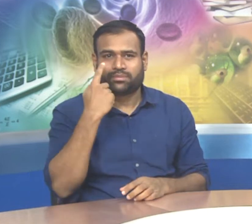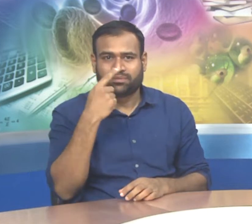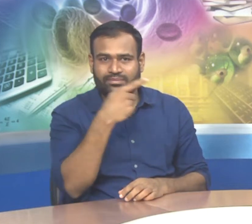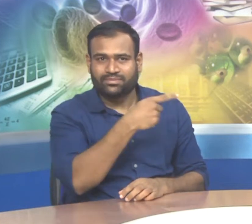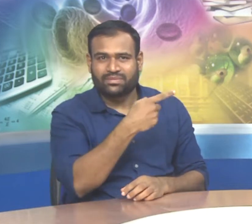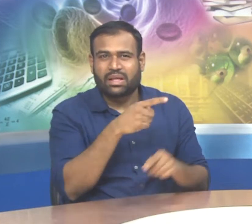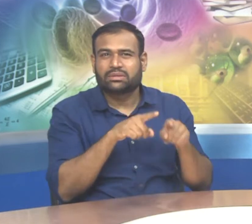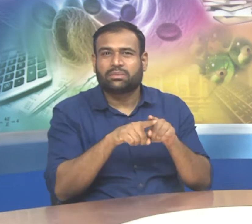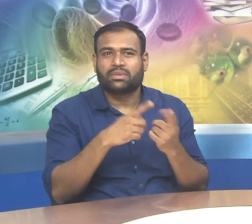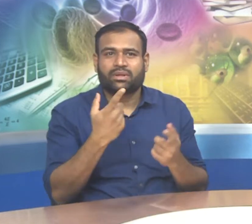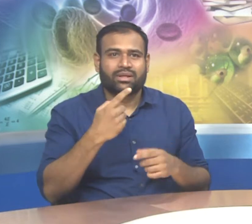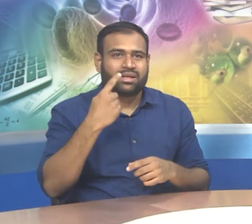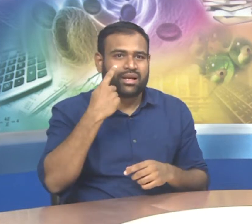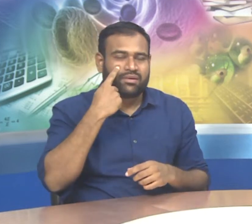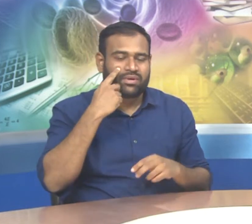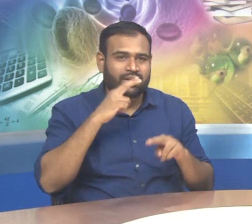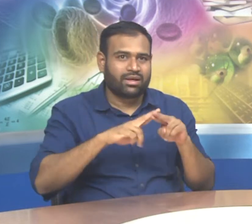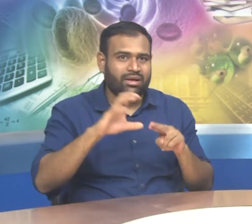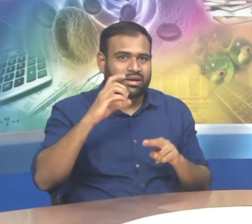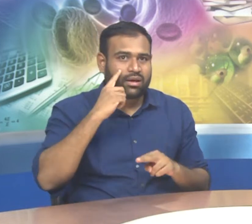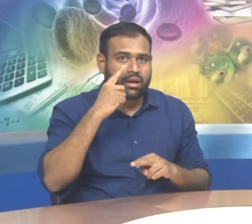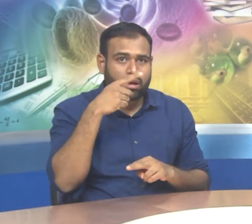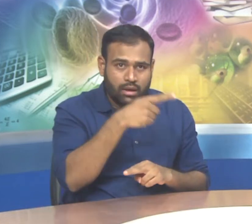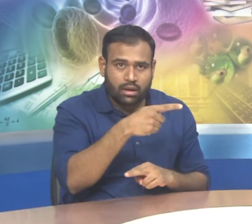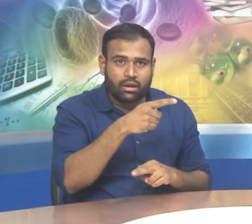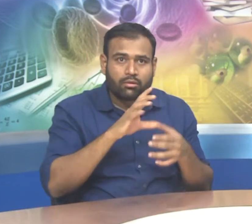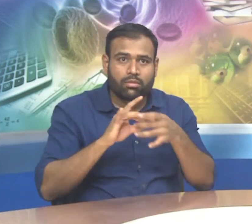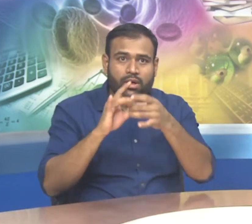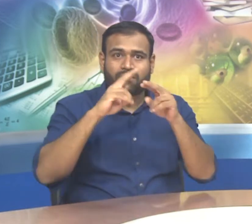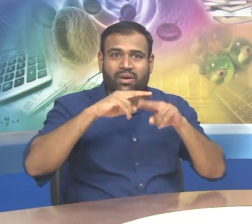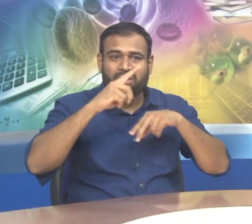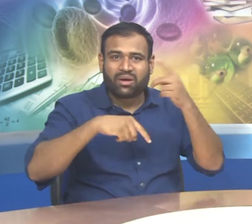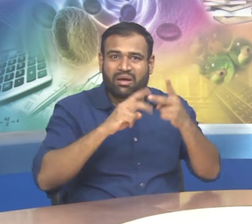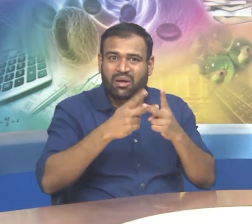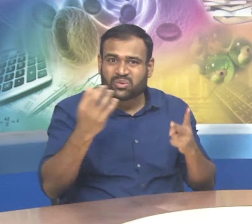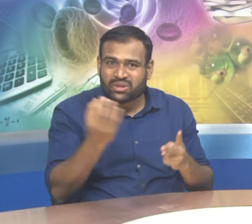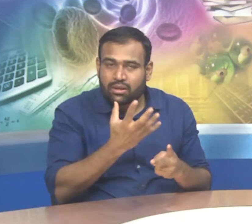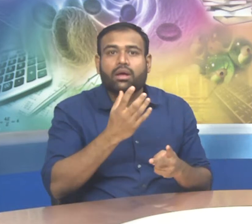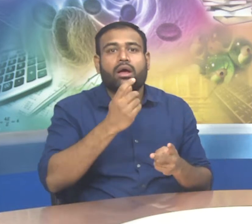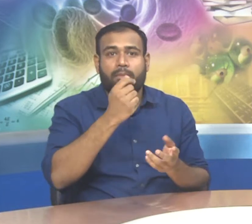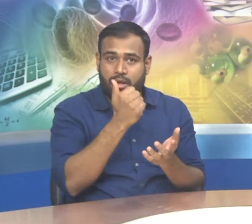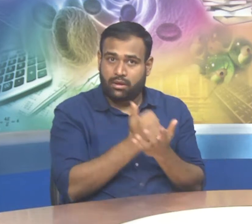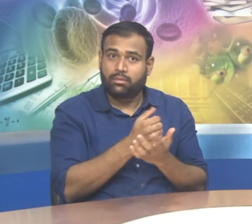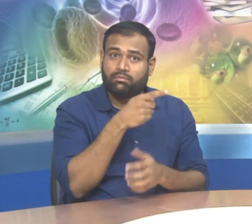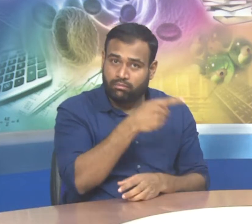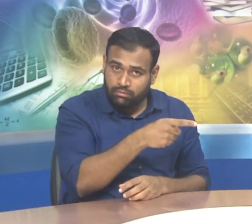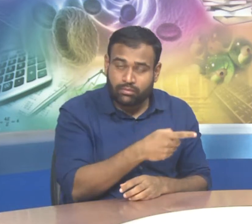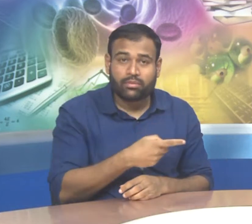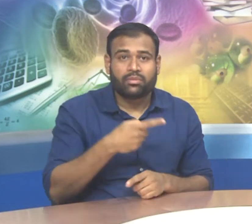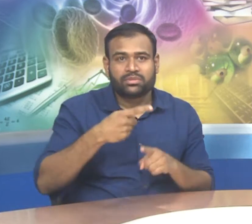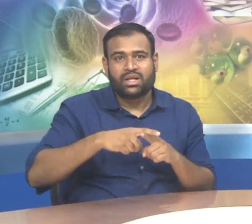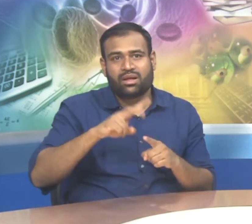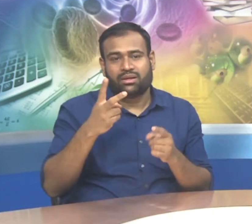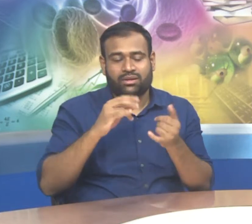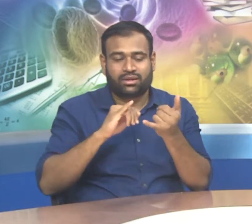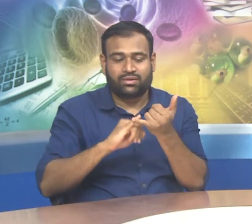The Industrial Finance Corporation of India, which is known as IFCI, and the State